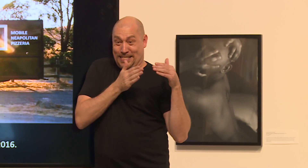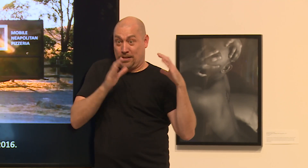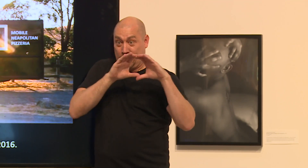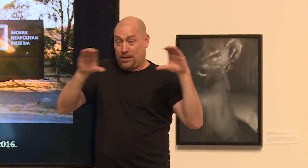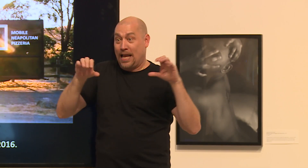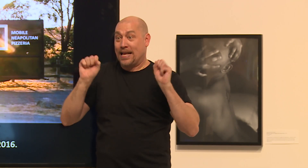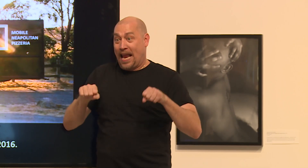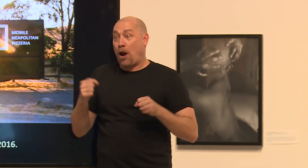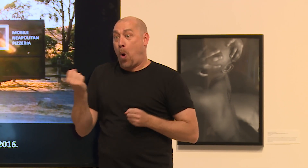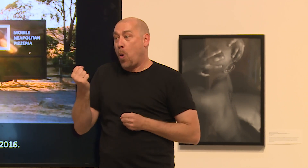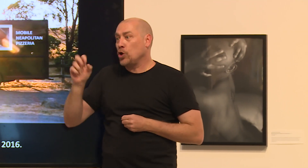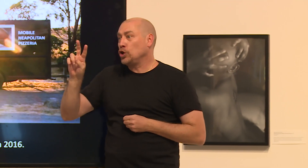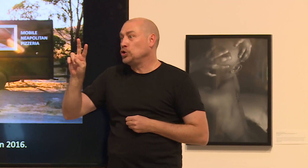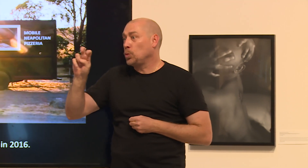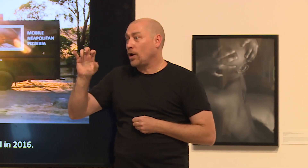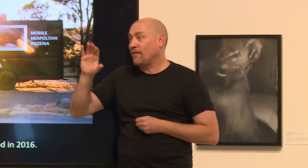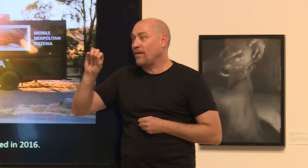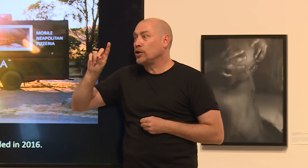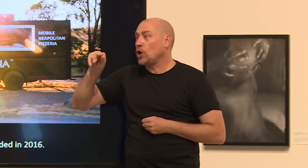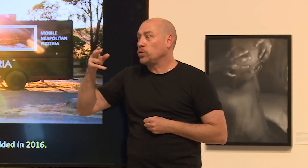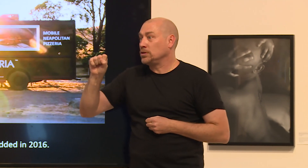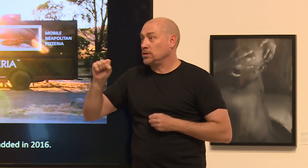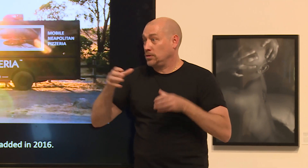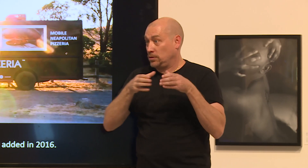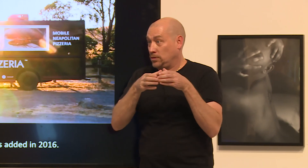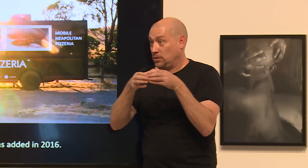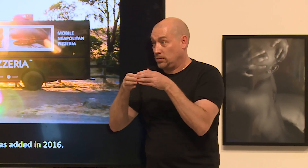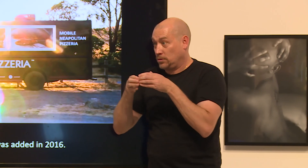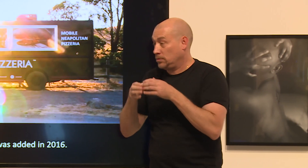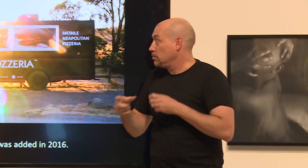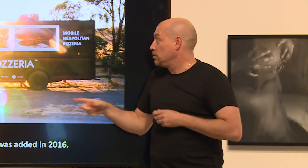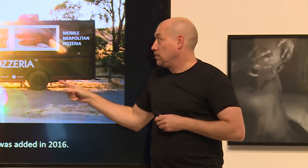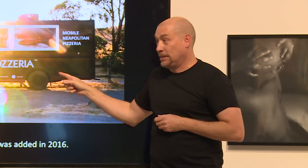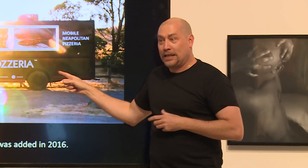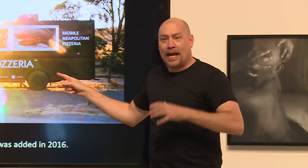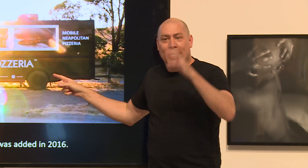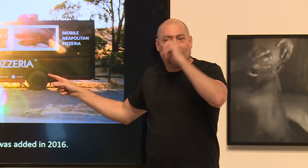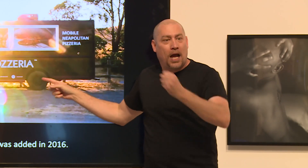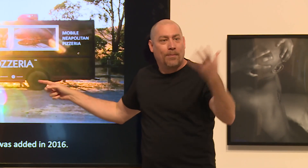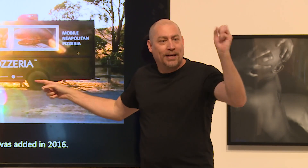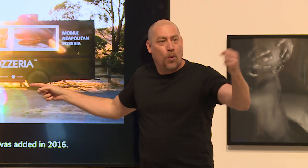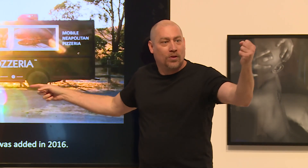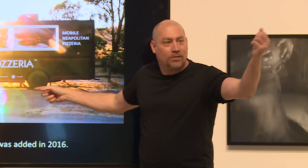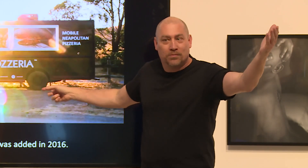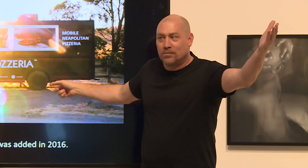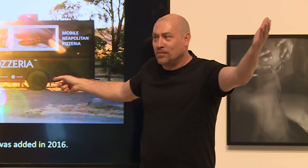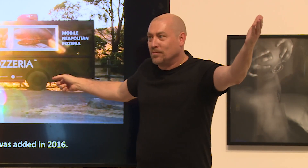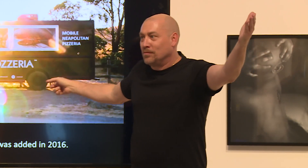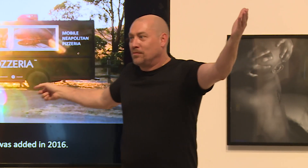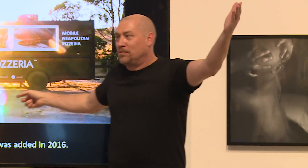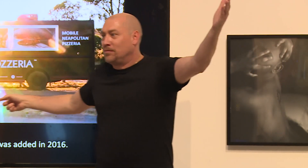truck. And then we were thinking that it could hold 250 pre-made